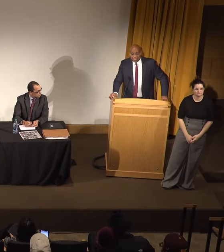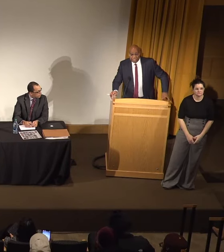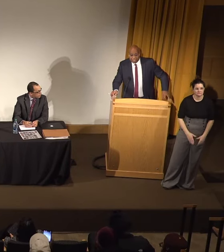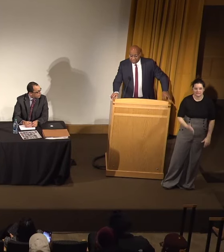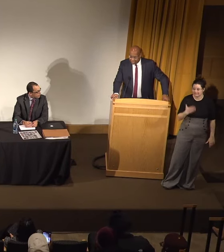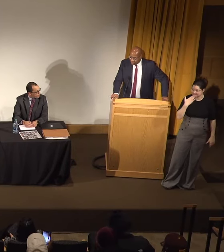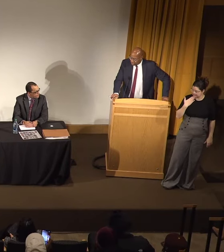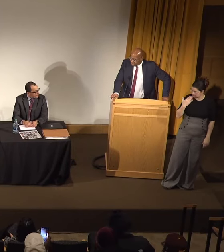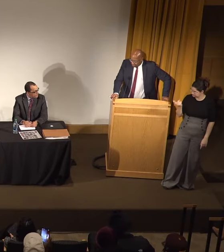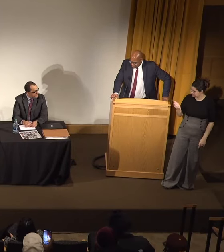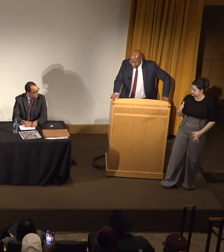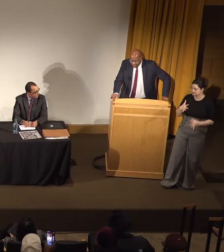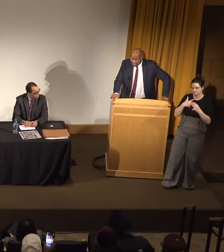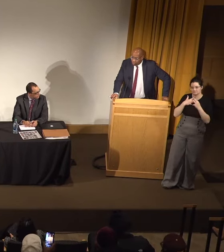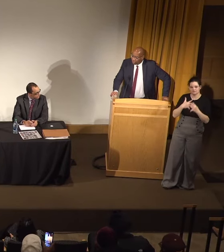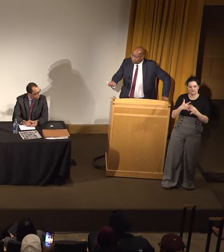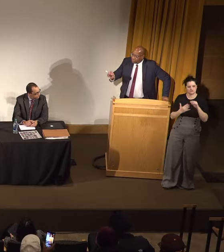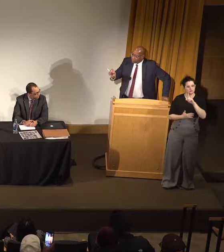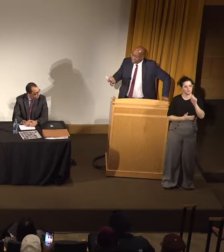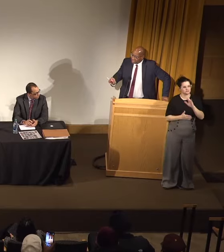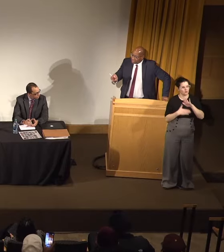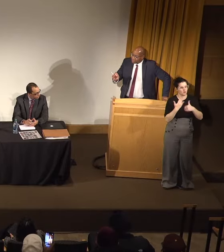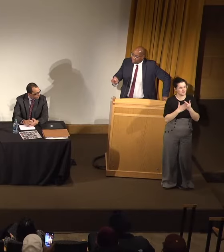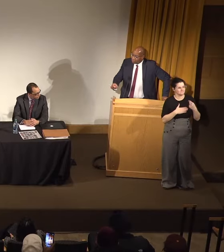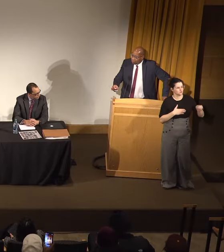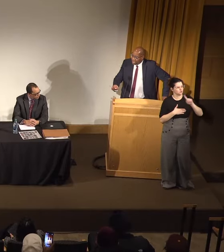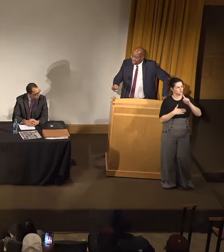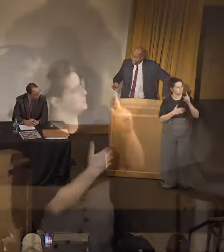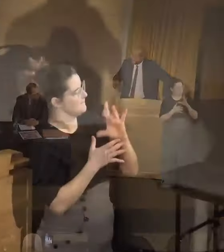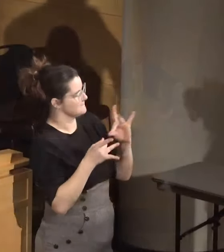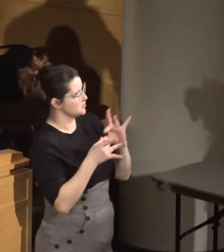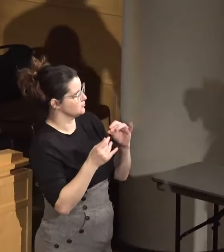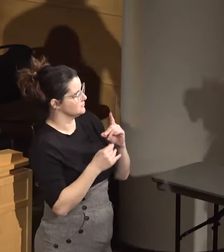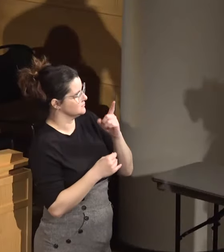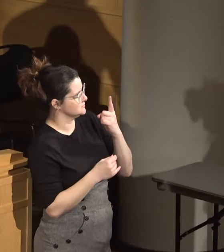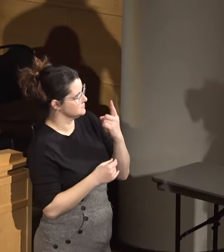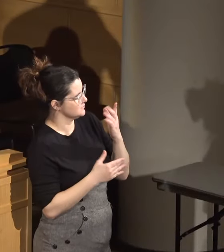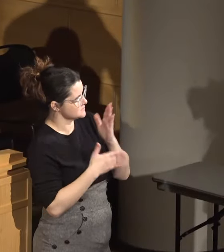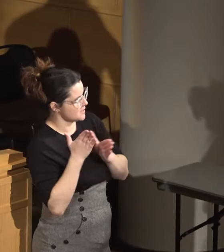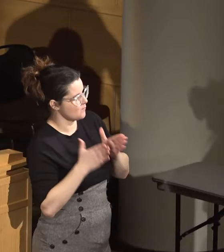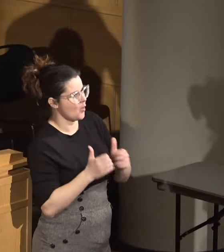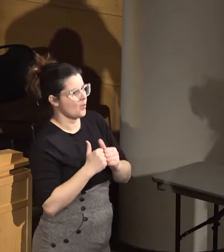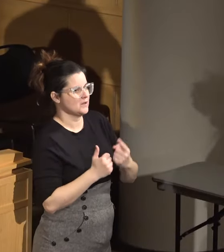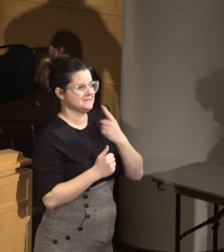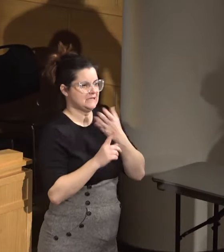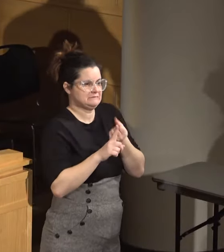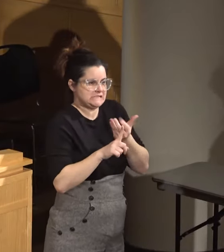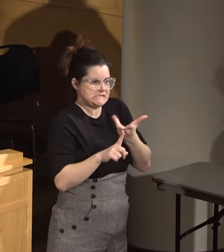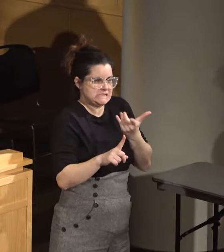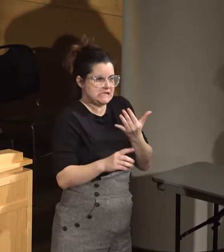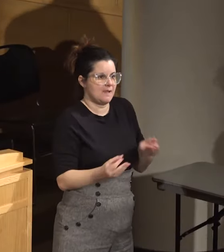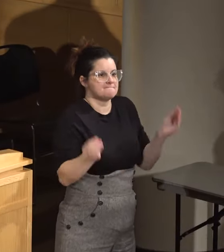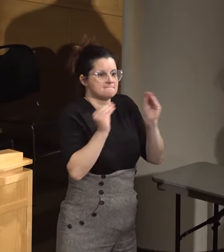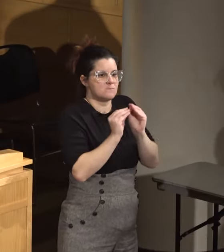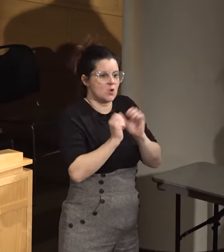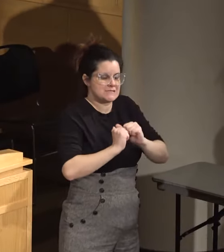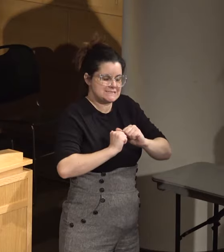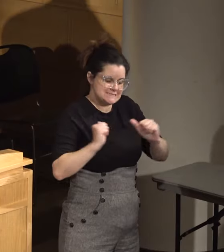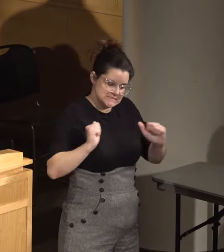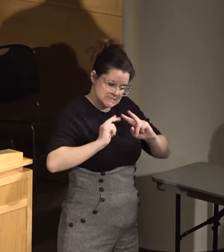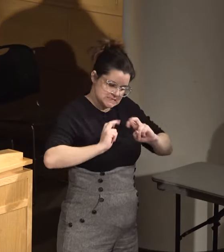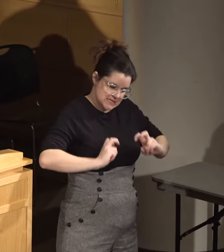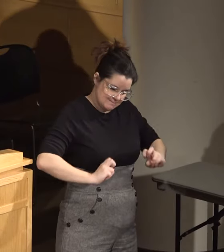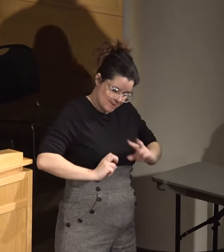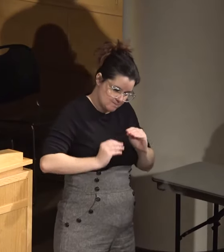This leads to the question, I think all of you have said it in some way, and I want you to say more about it. want you to go a little bit deeper in it.